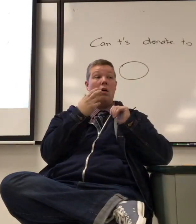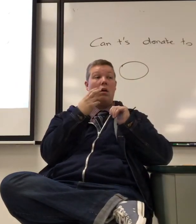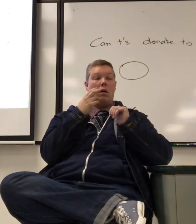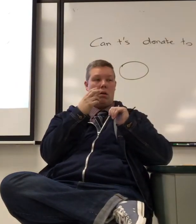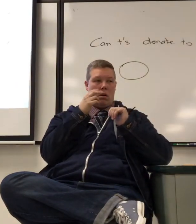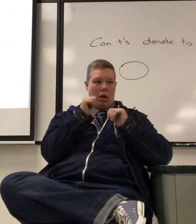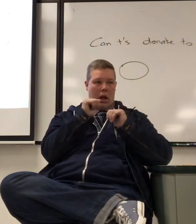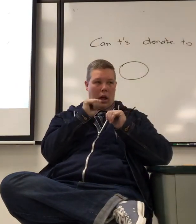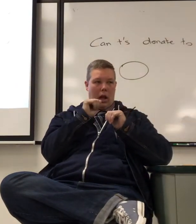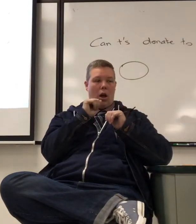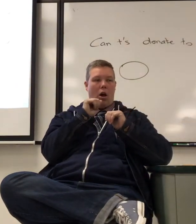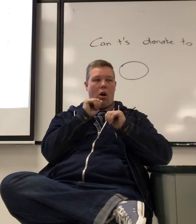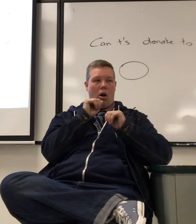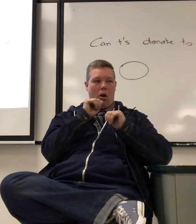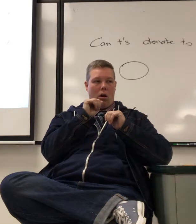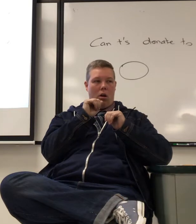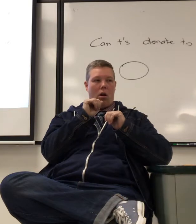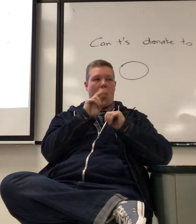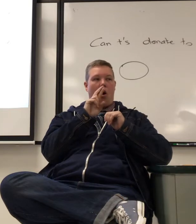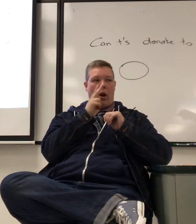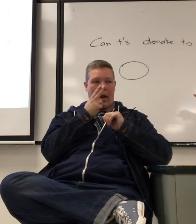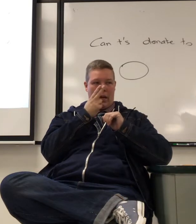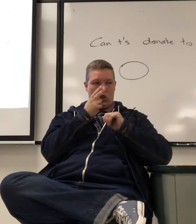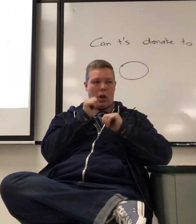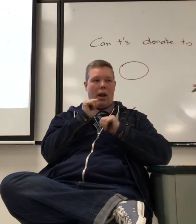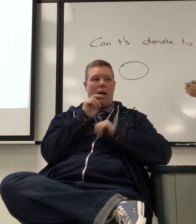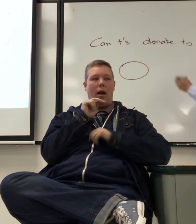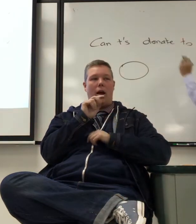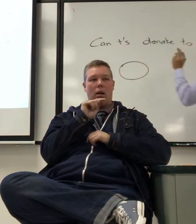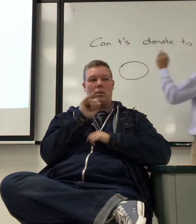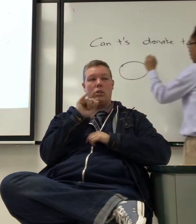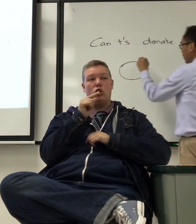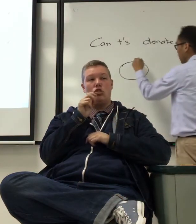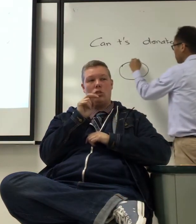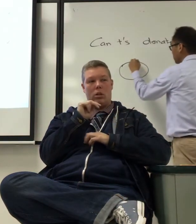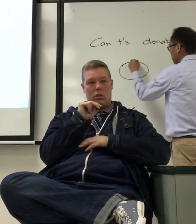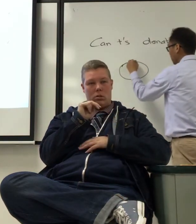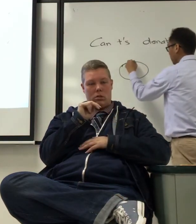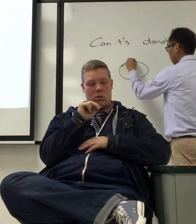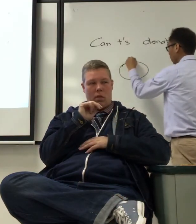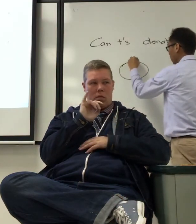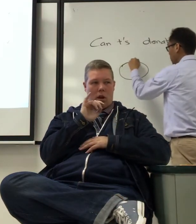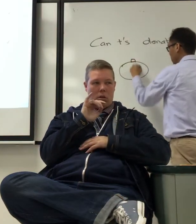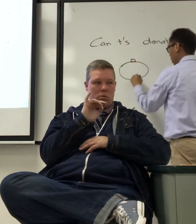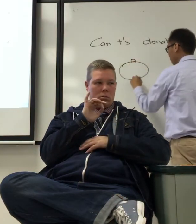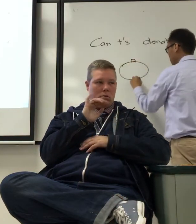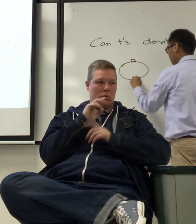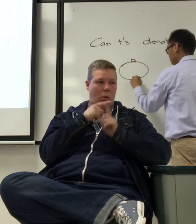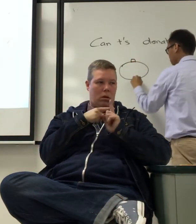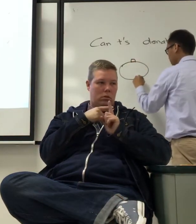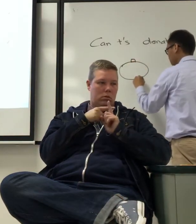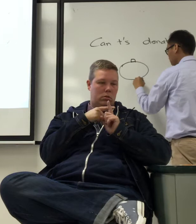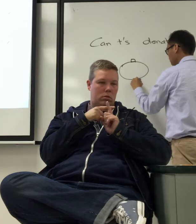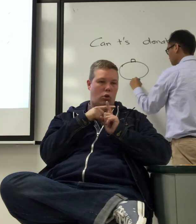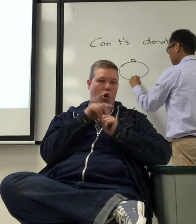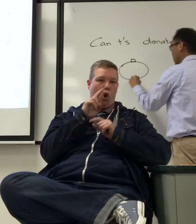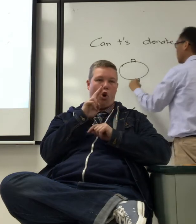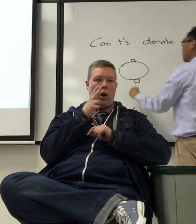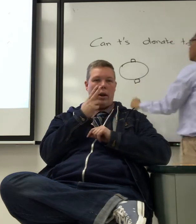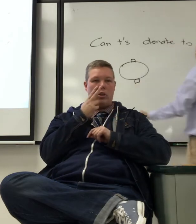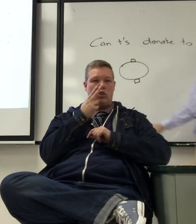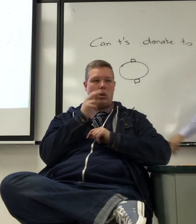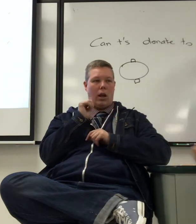Antigen, which one? RH. Just RH. Just talking about RH. You're RH positive.